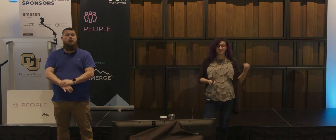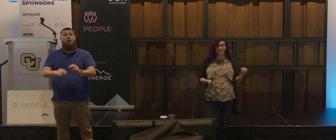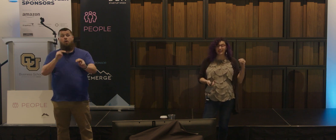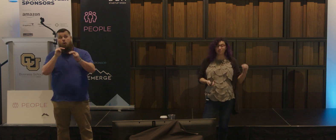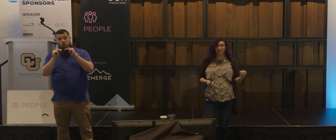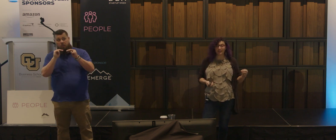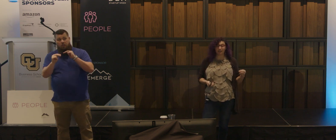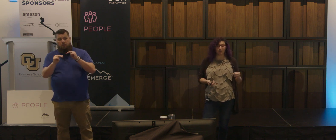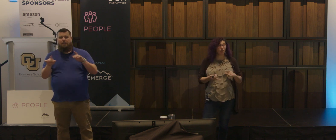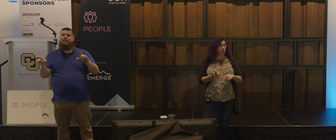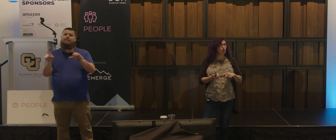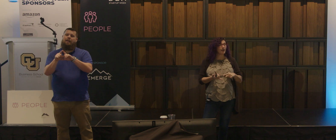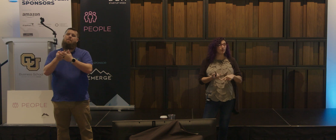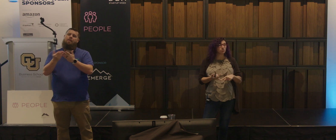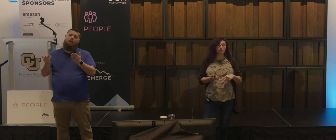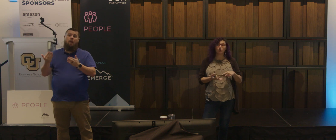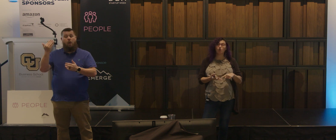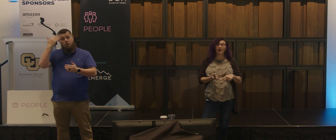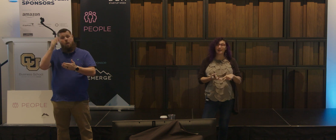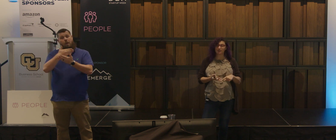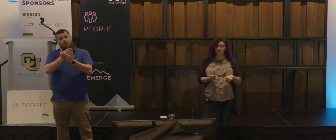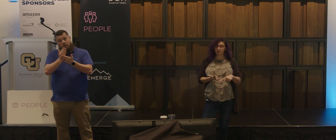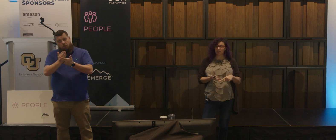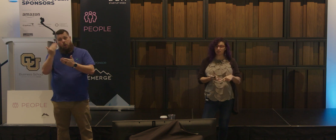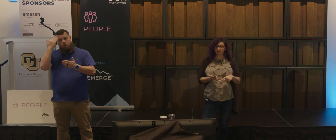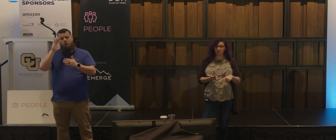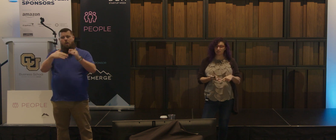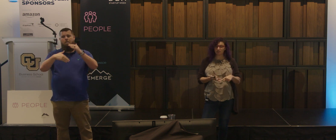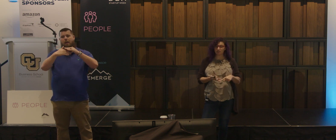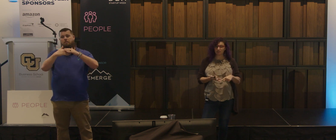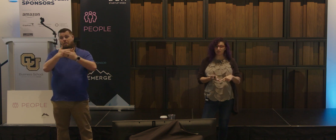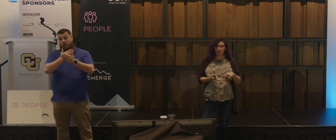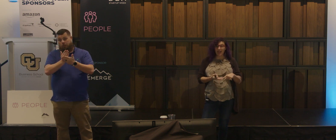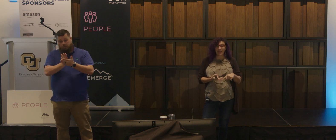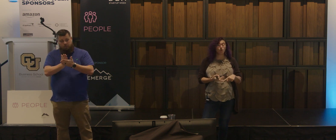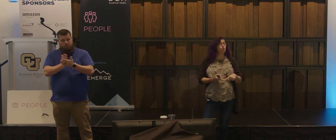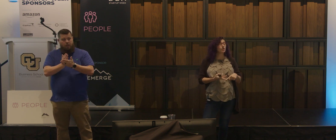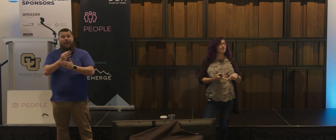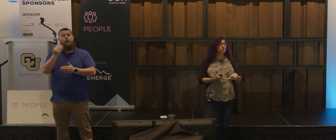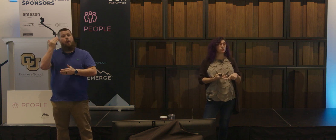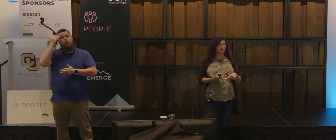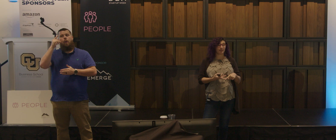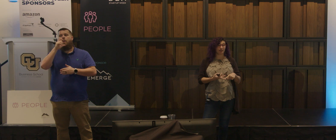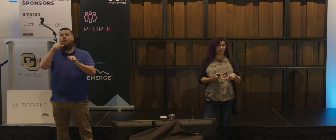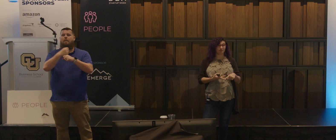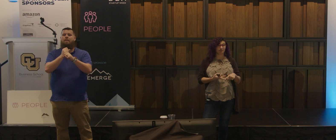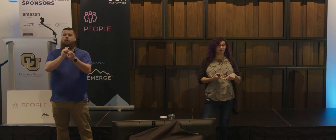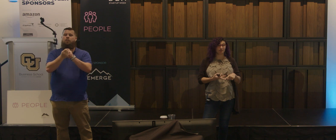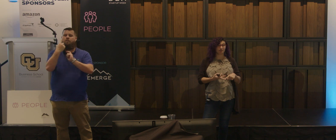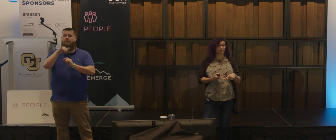Negotiations, same thing. Know that budget, know that maximum budget, and know who can make changes to